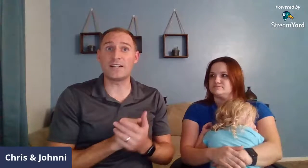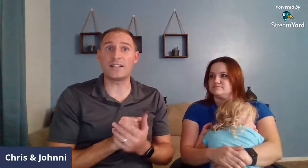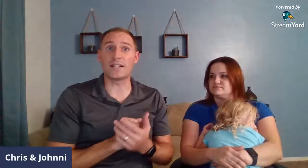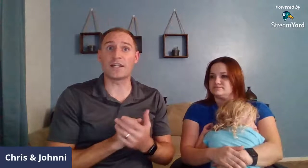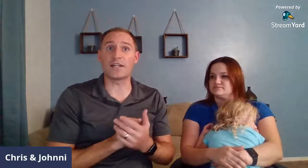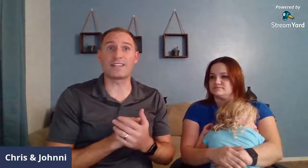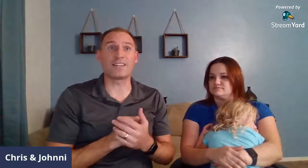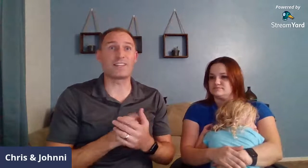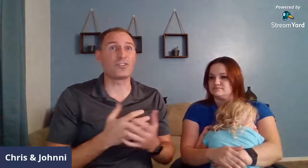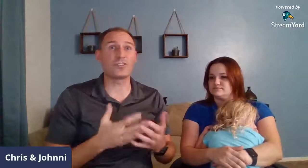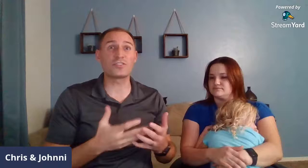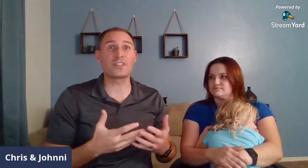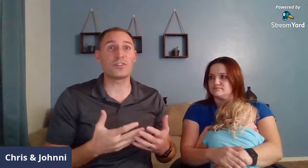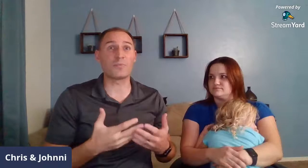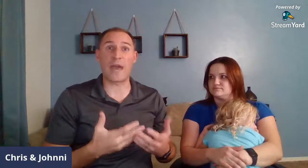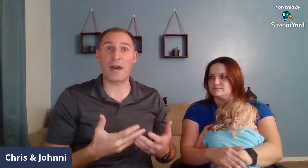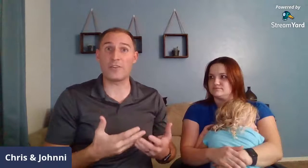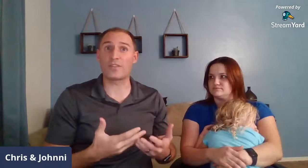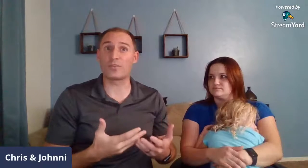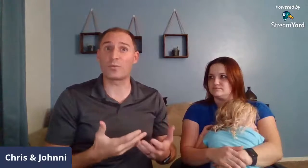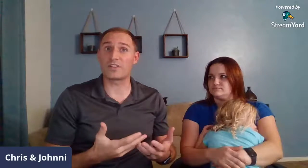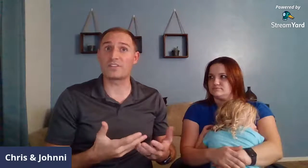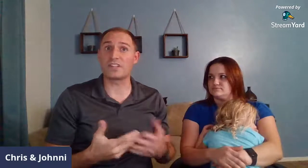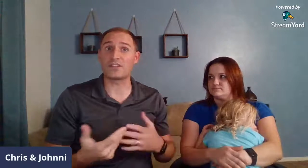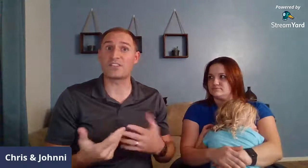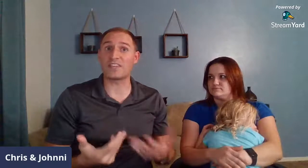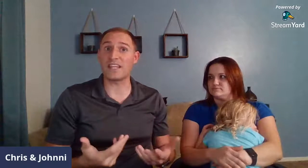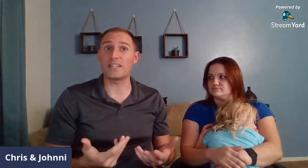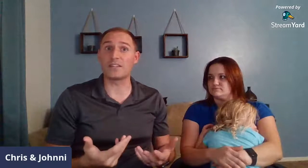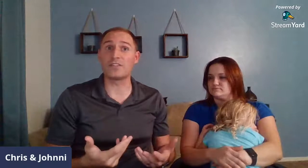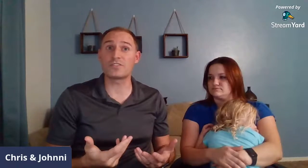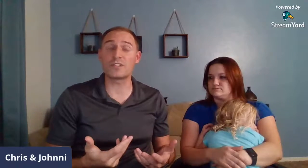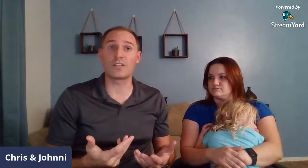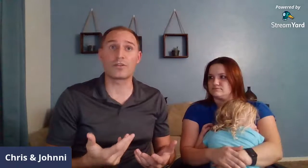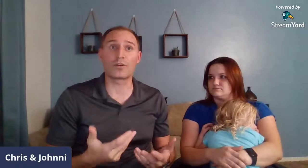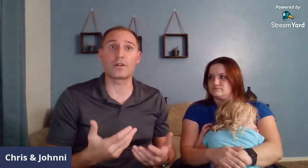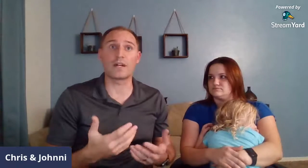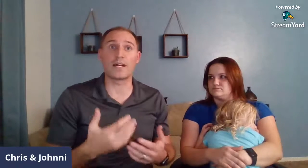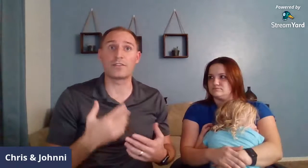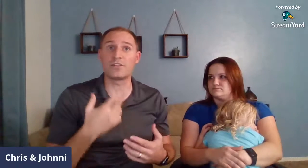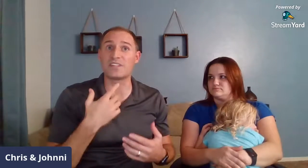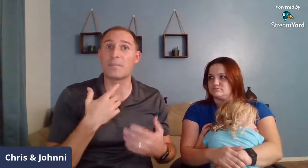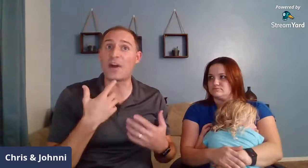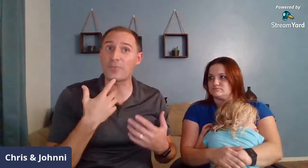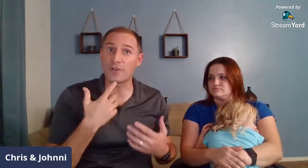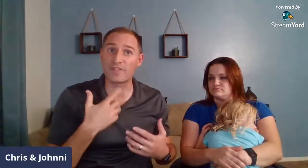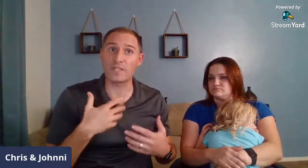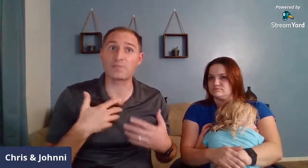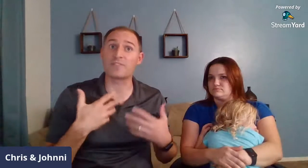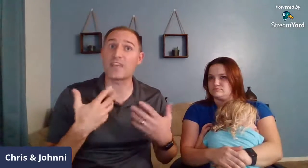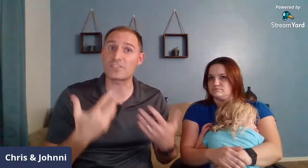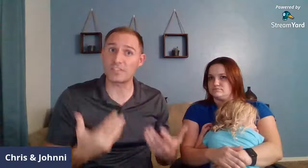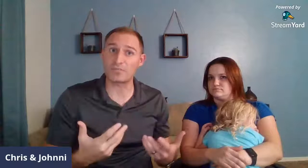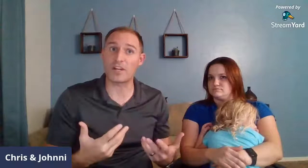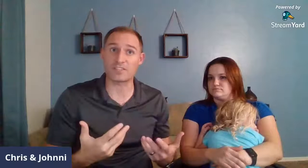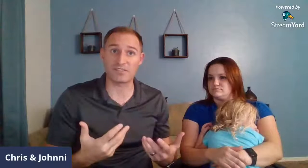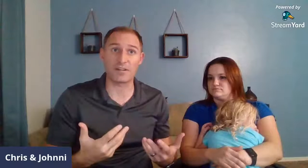ASL, you usually don't mouth the words that you're signing. Usually you're using mouth morphemes or facial expressions, right?